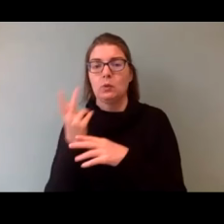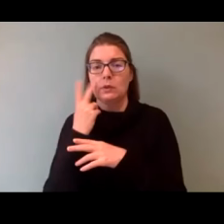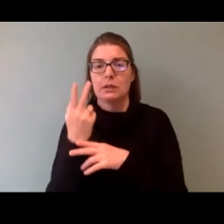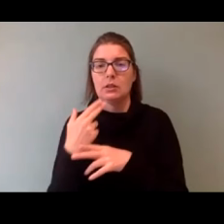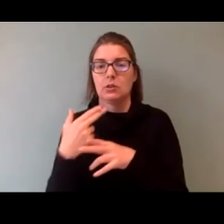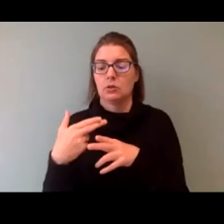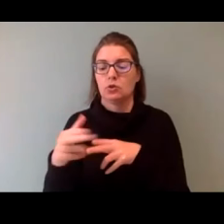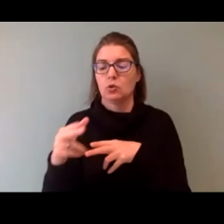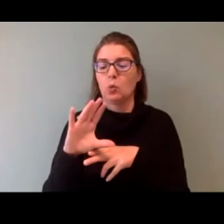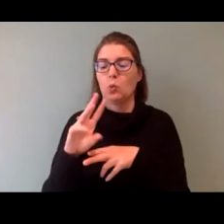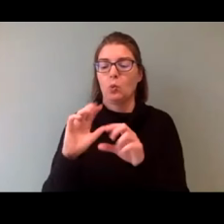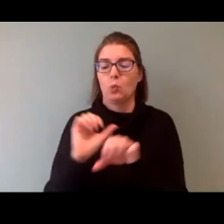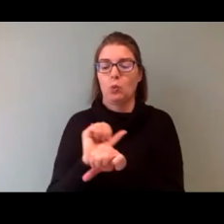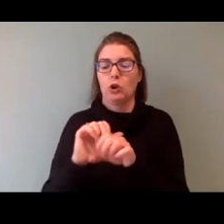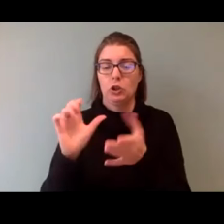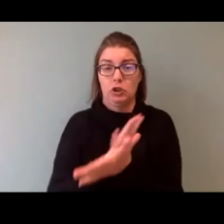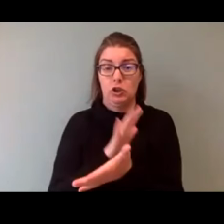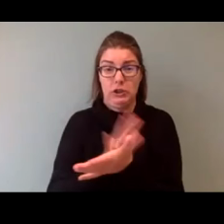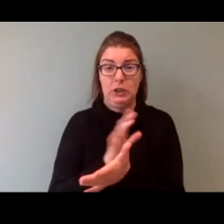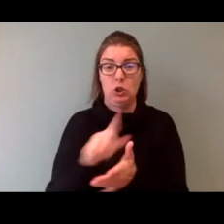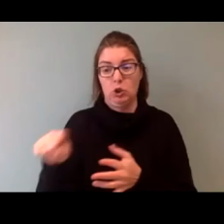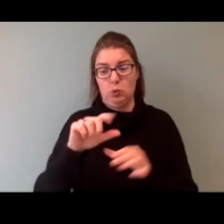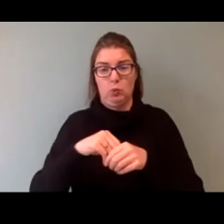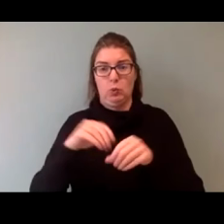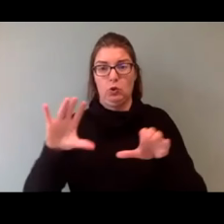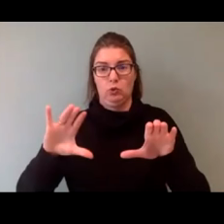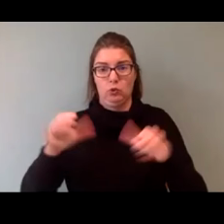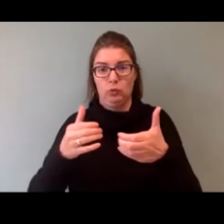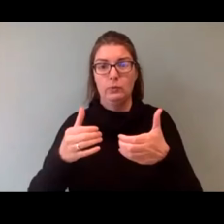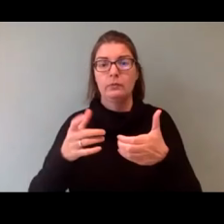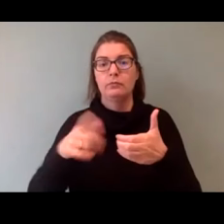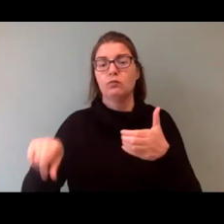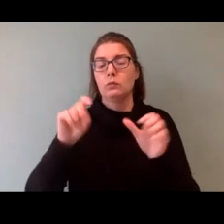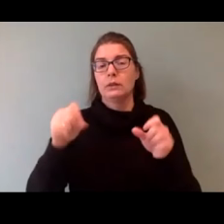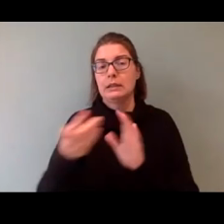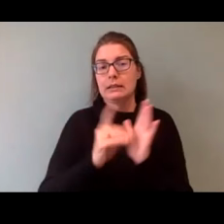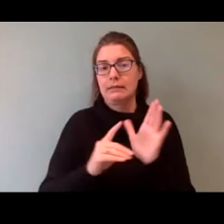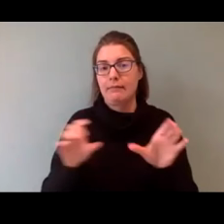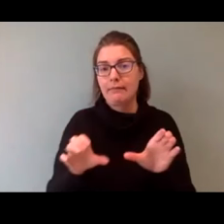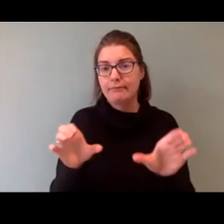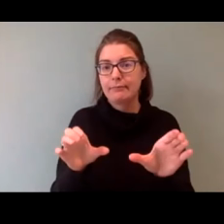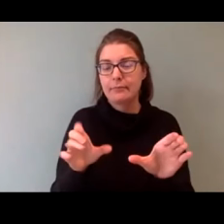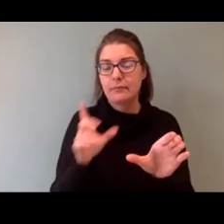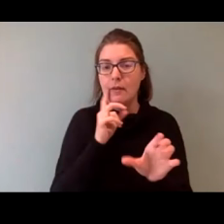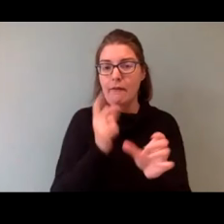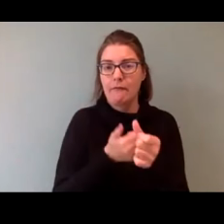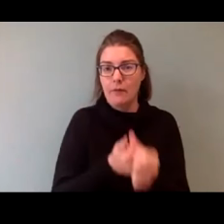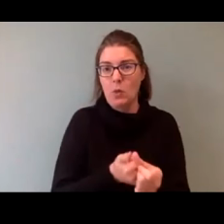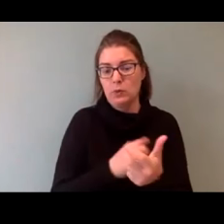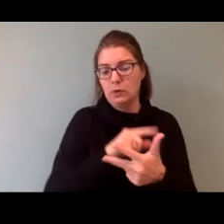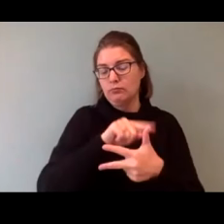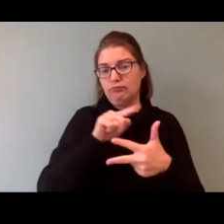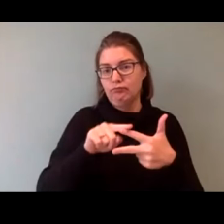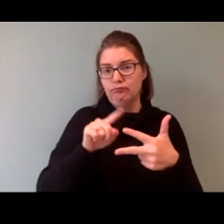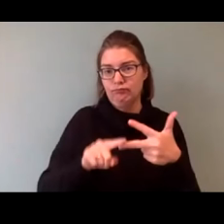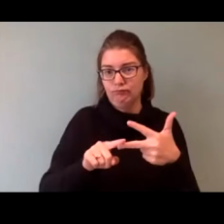worksheet where you in your group will have to design an activity that follows those 3